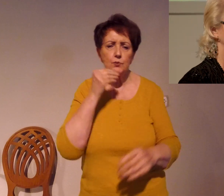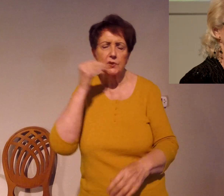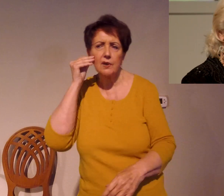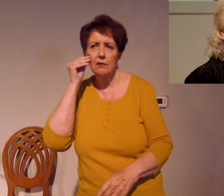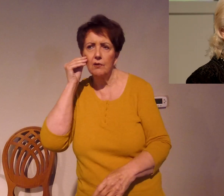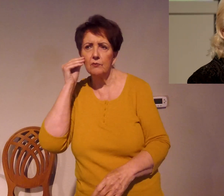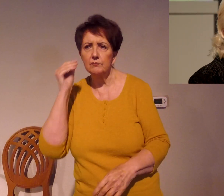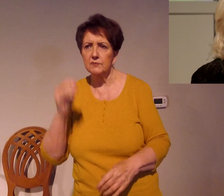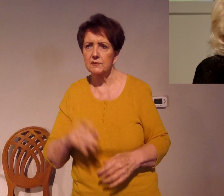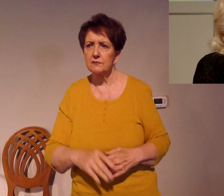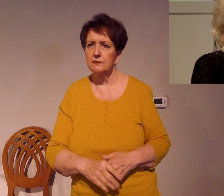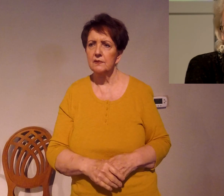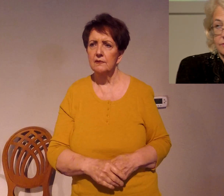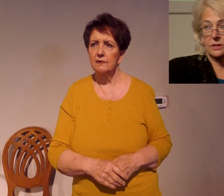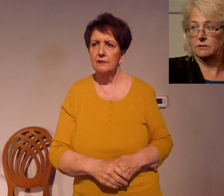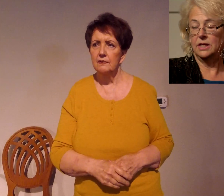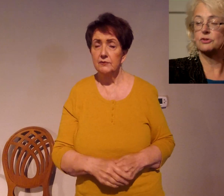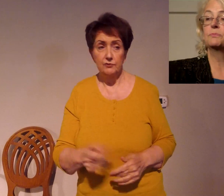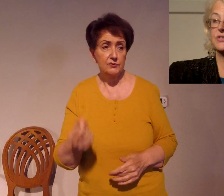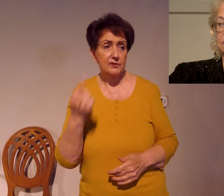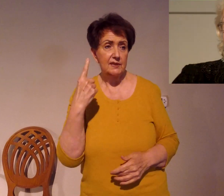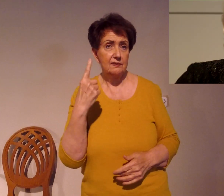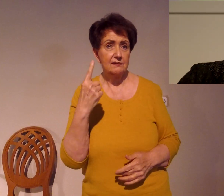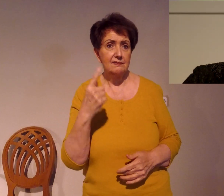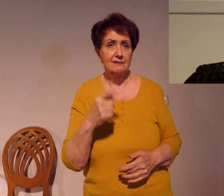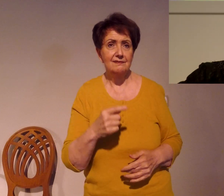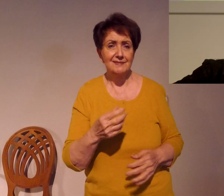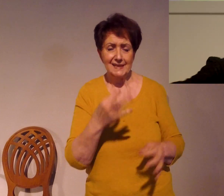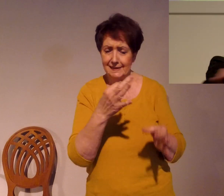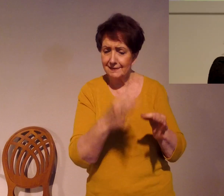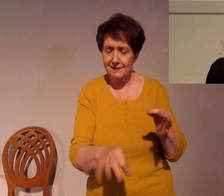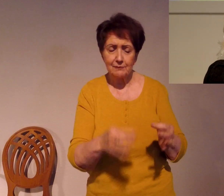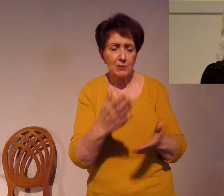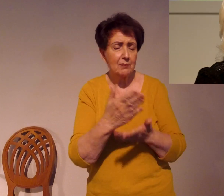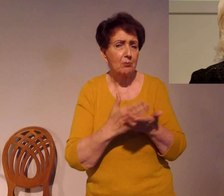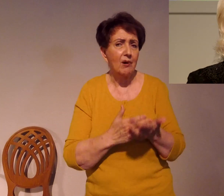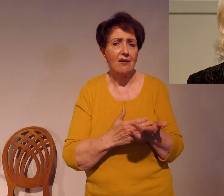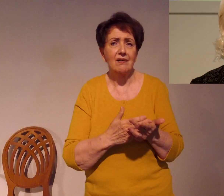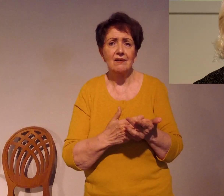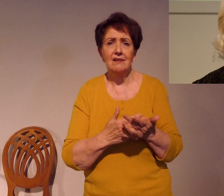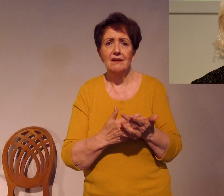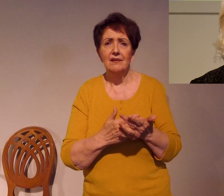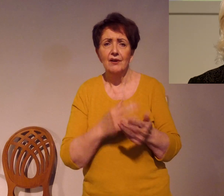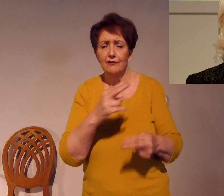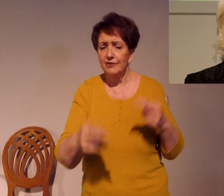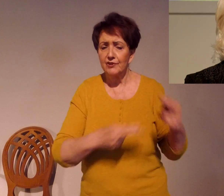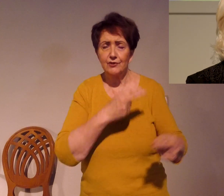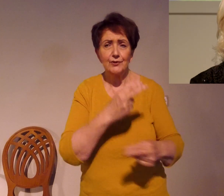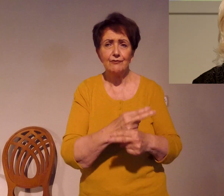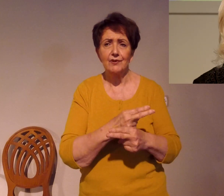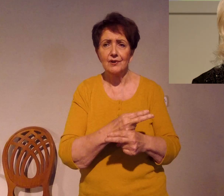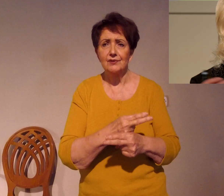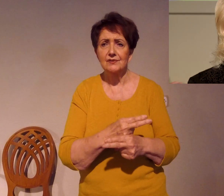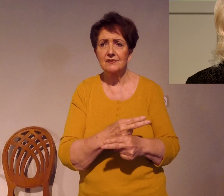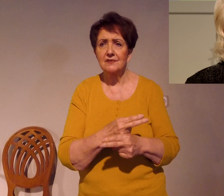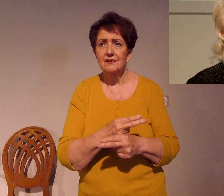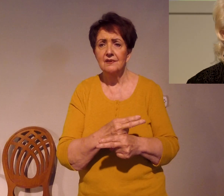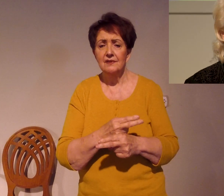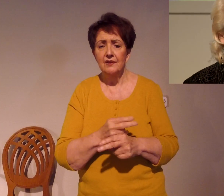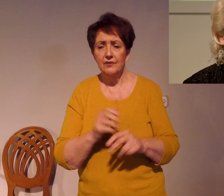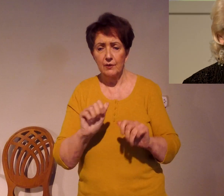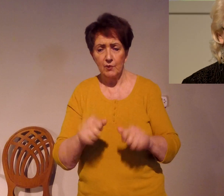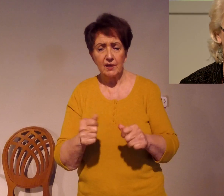homes? Do you see? It's simply part of the physical universe that we get to